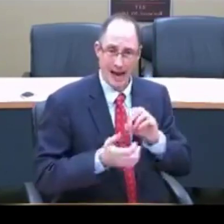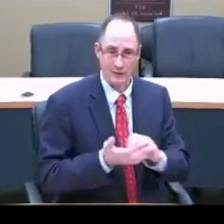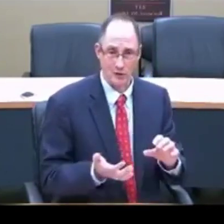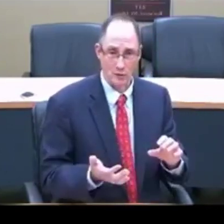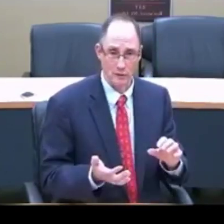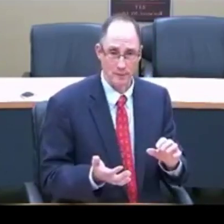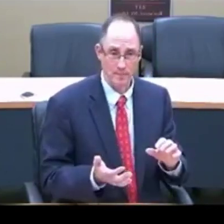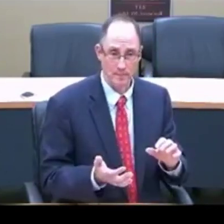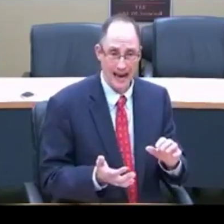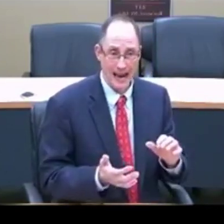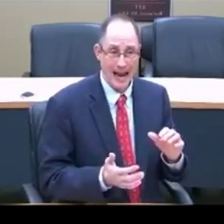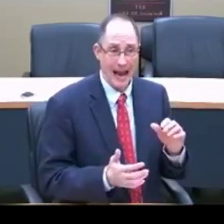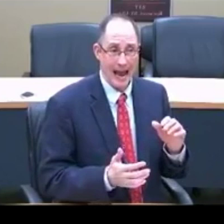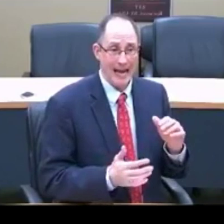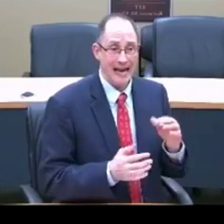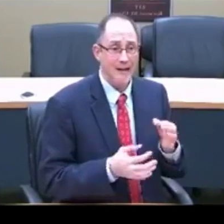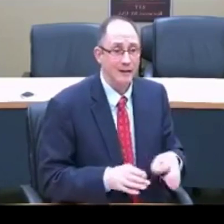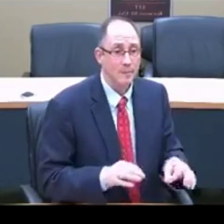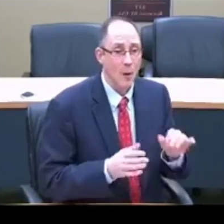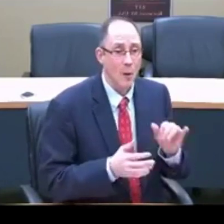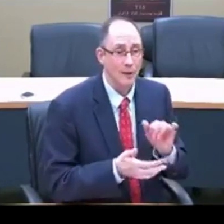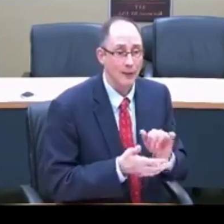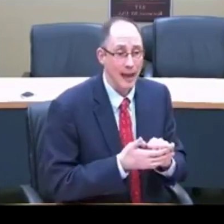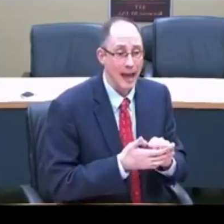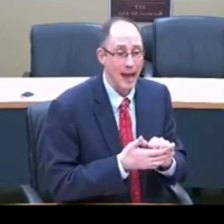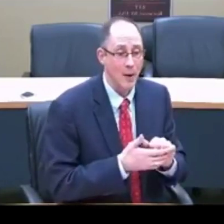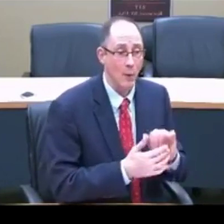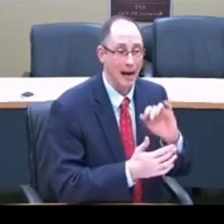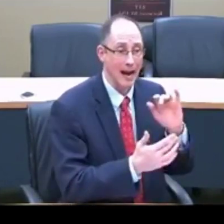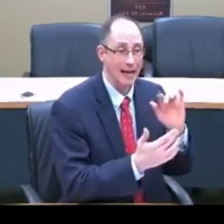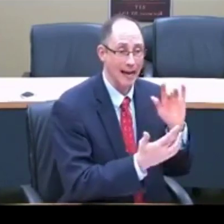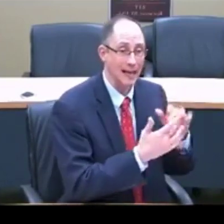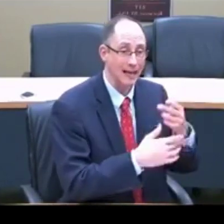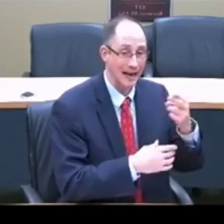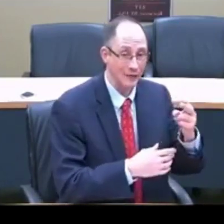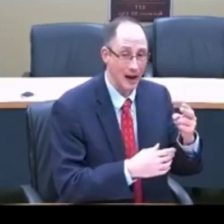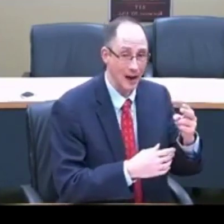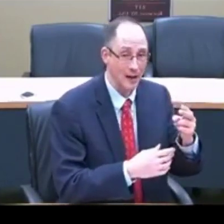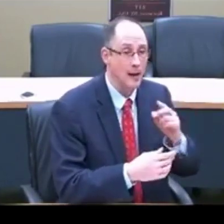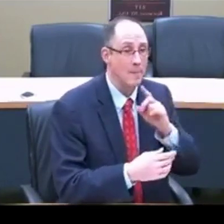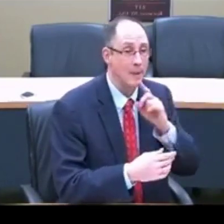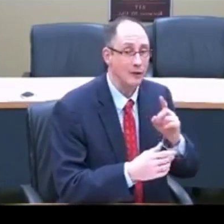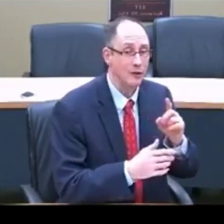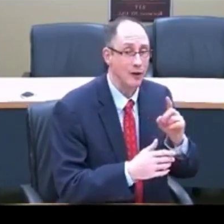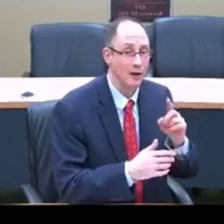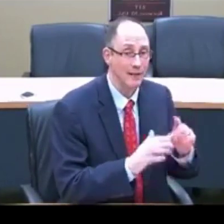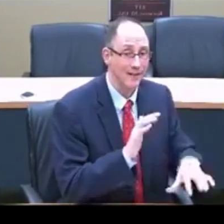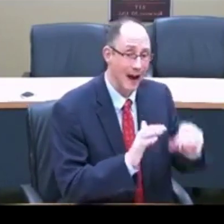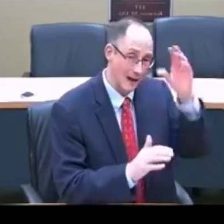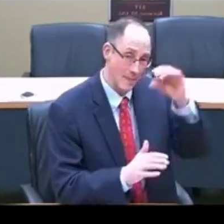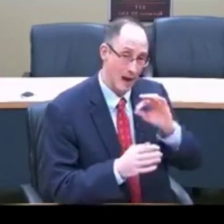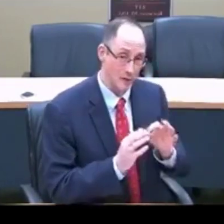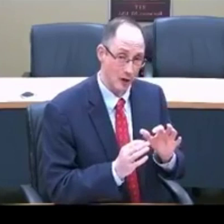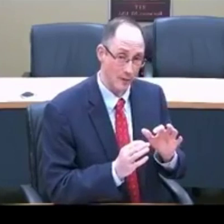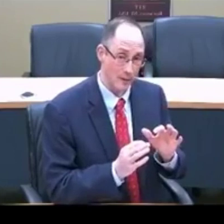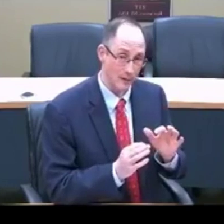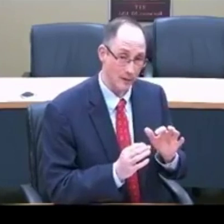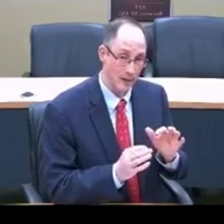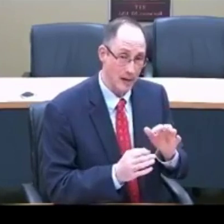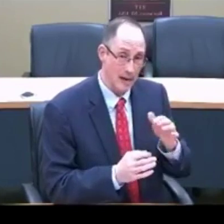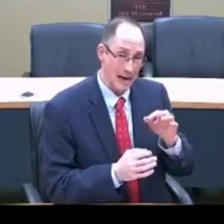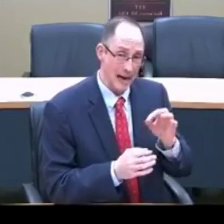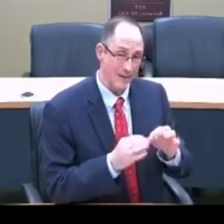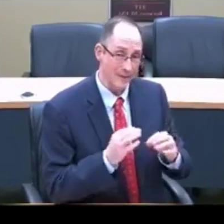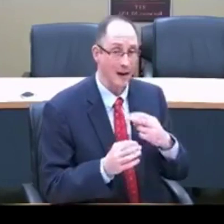science student, it is important that when I contact HR, make sure they find the male interpreters.